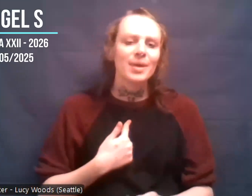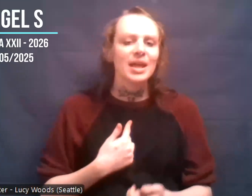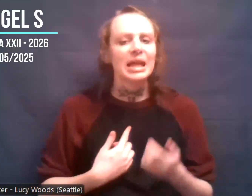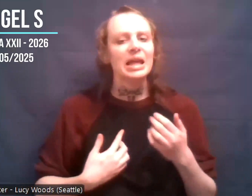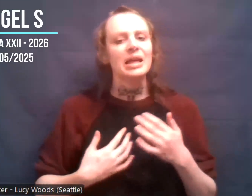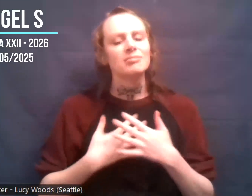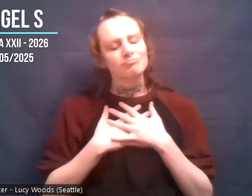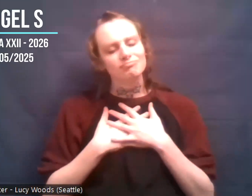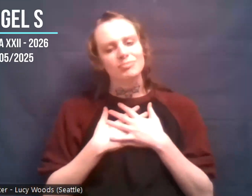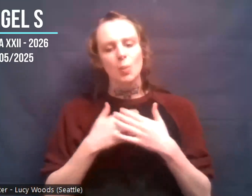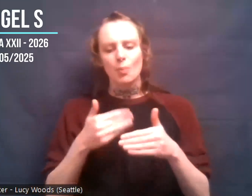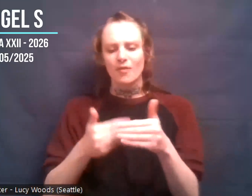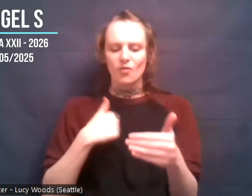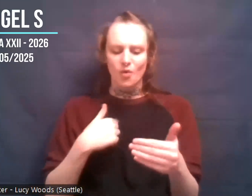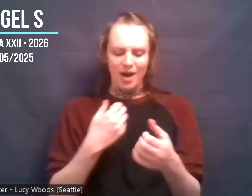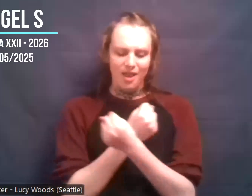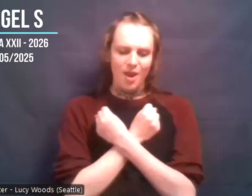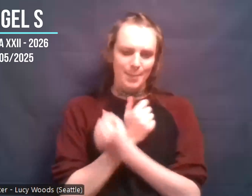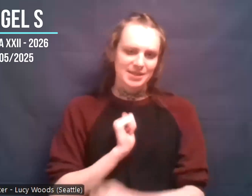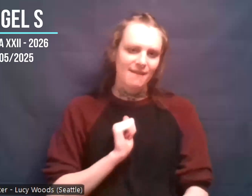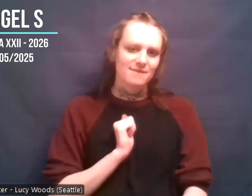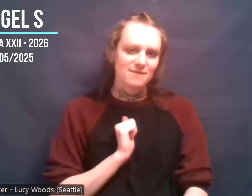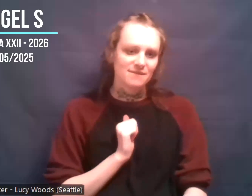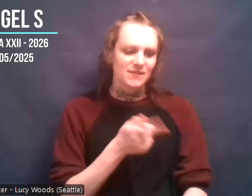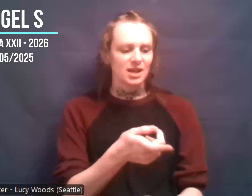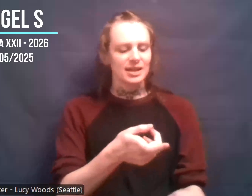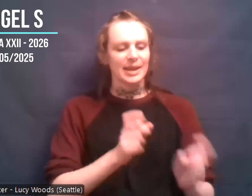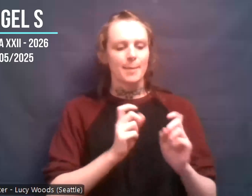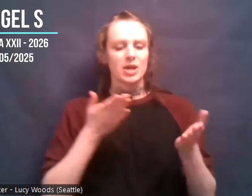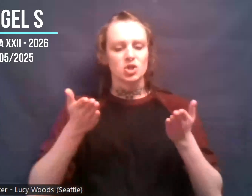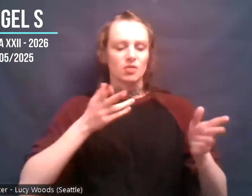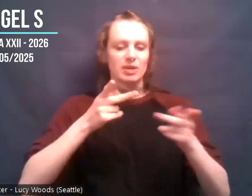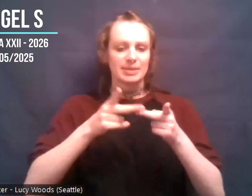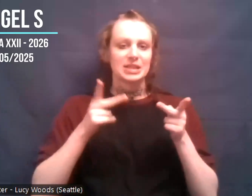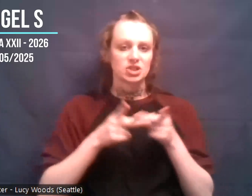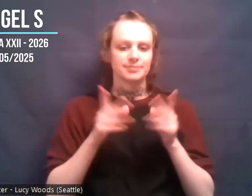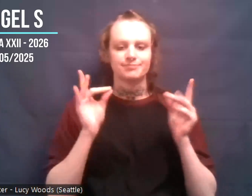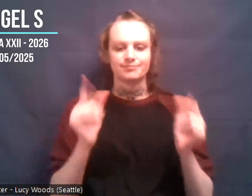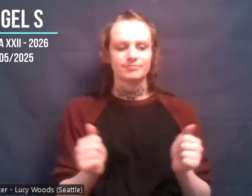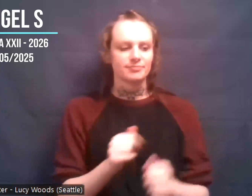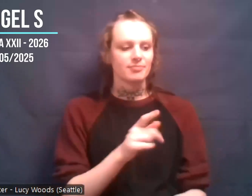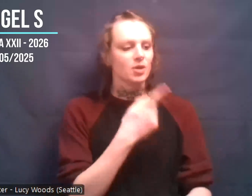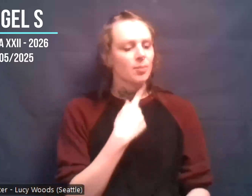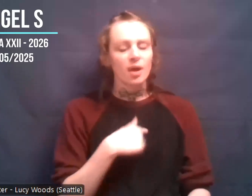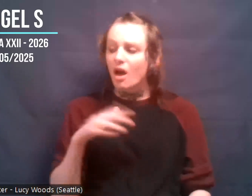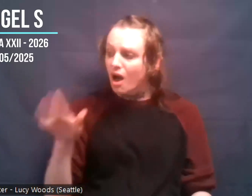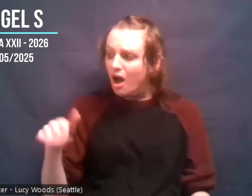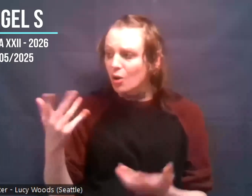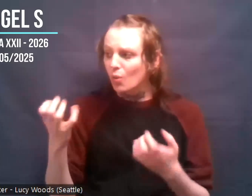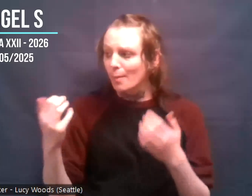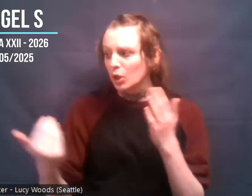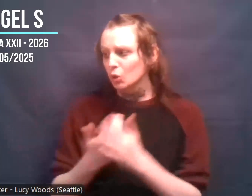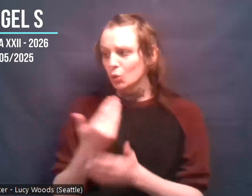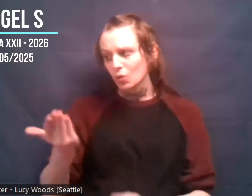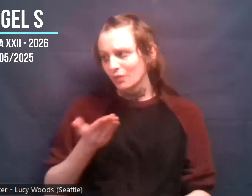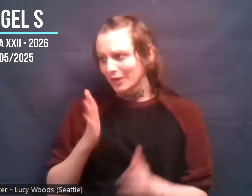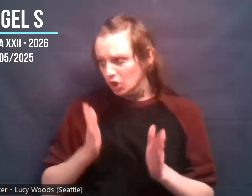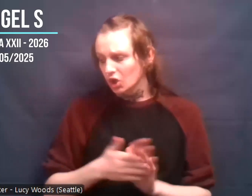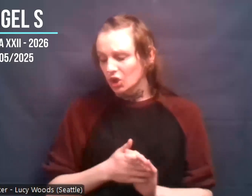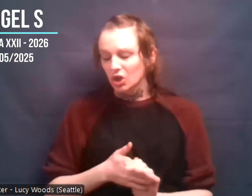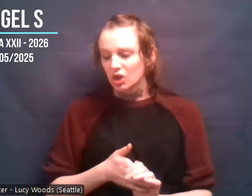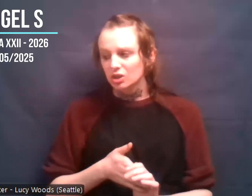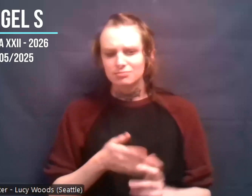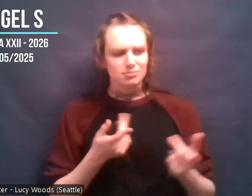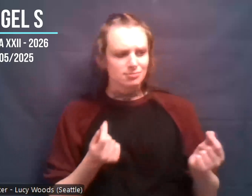I could love myself. They gave me a service position immediately. They were like, hey, you want to be our new greeter? And I was like, what do they do? They come to the